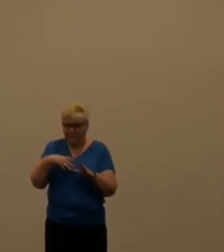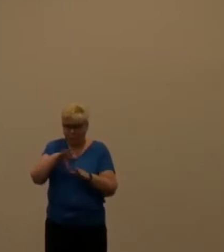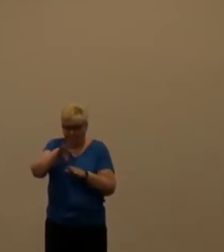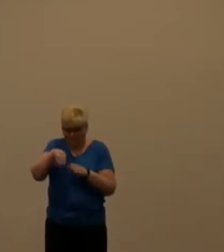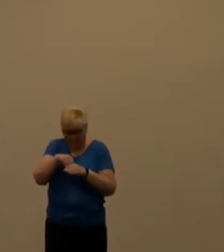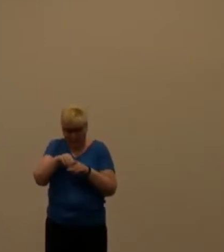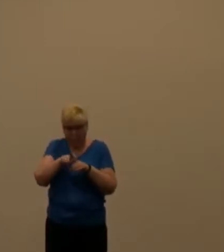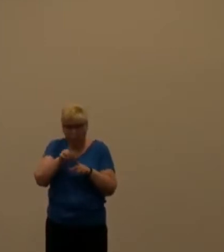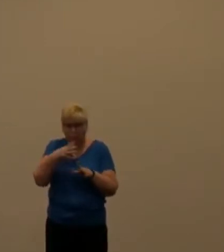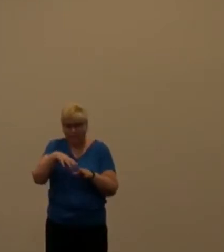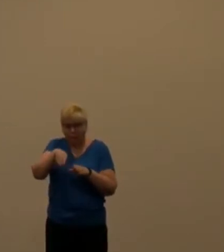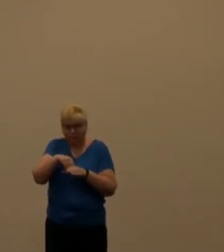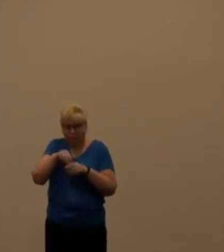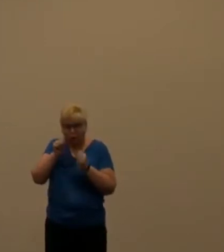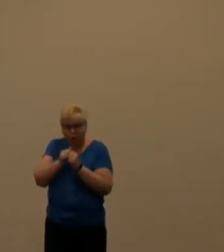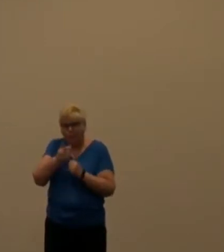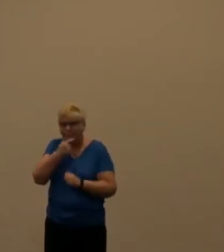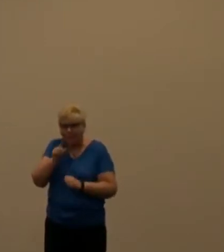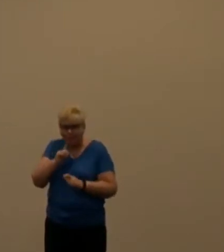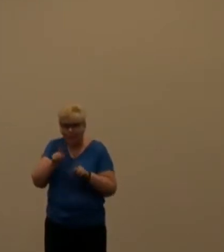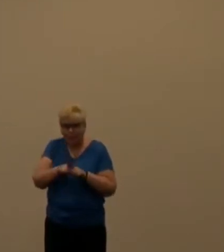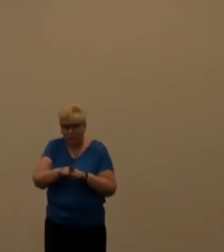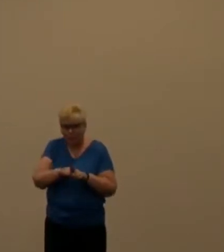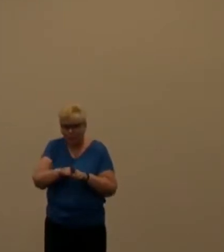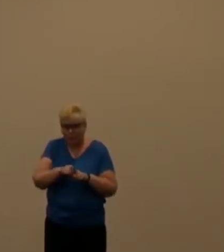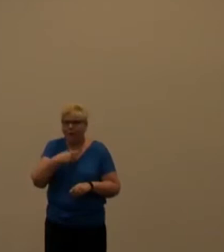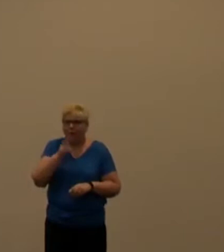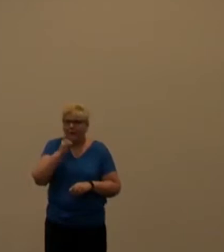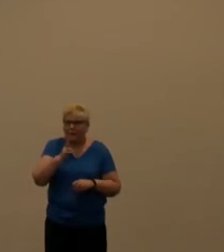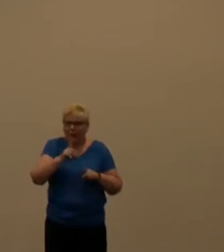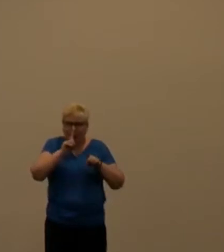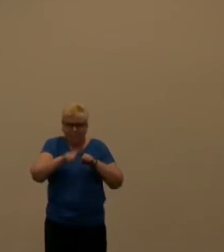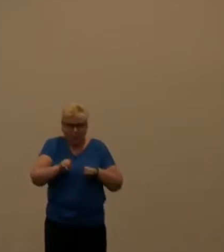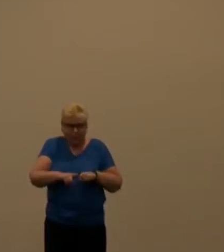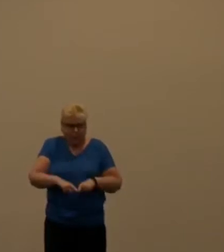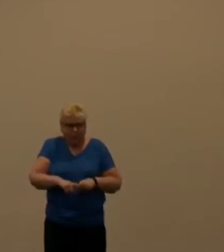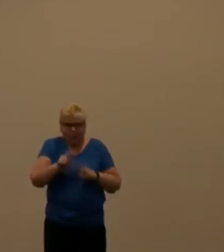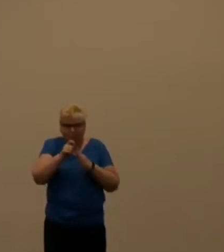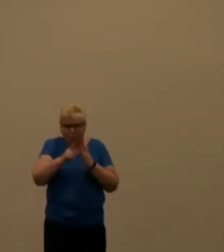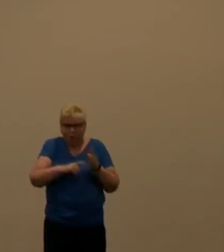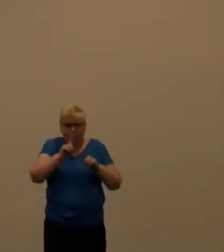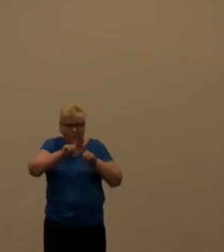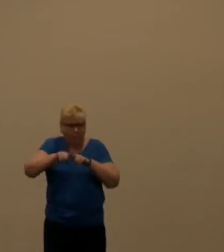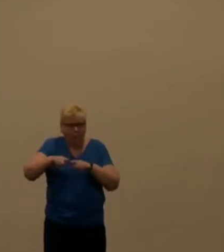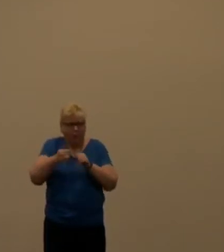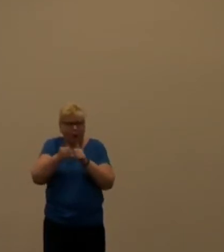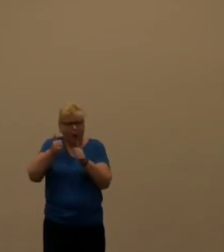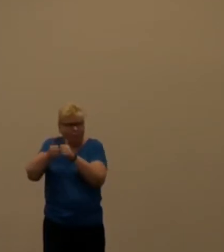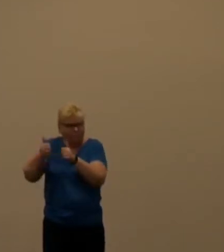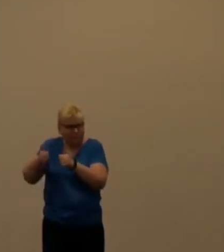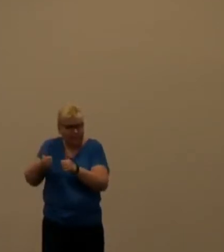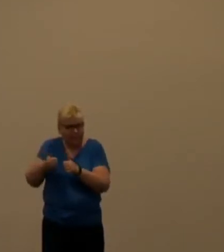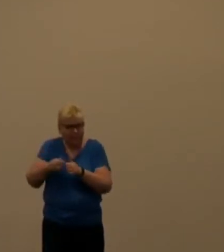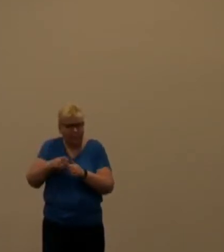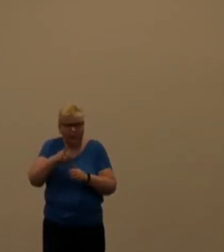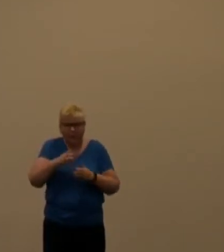people. So what I've seen multiple projects do, multiple companies do, is the fact that they